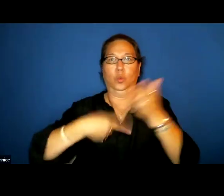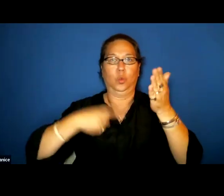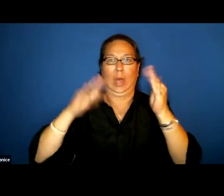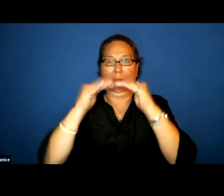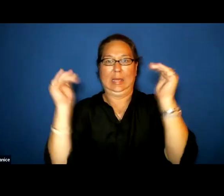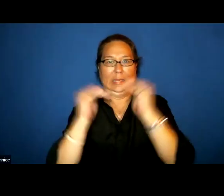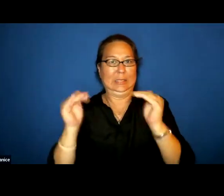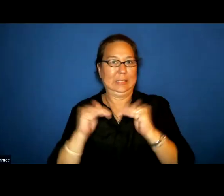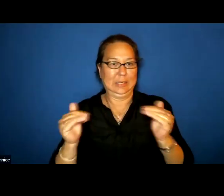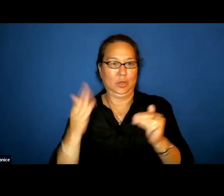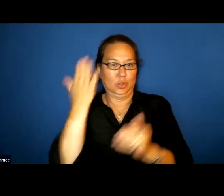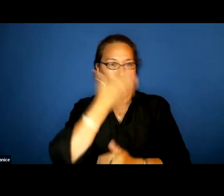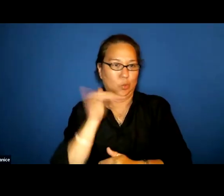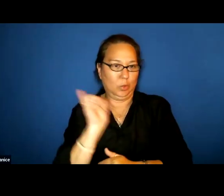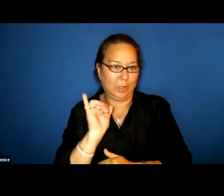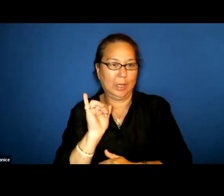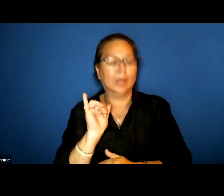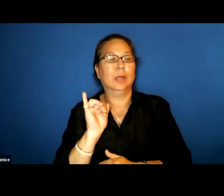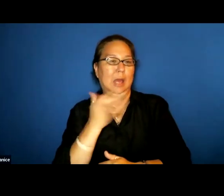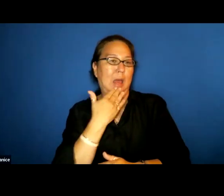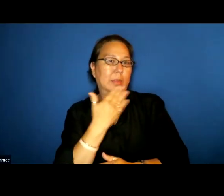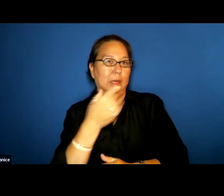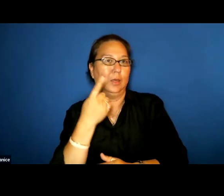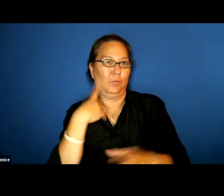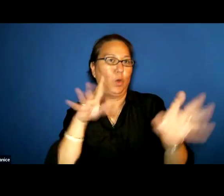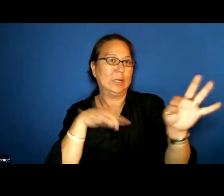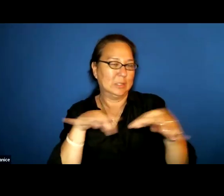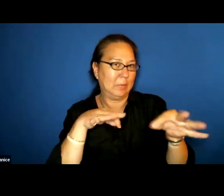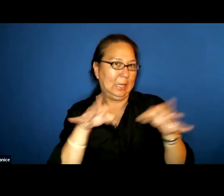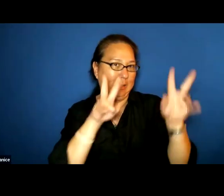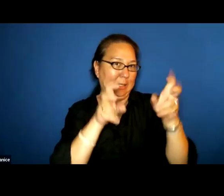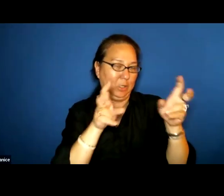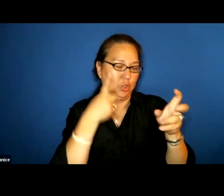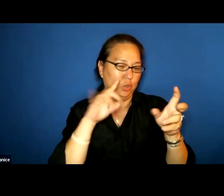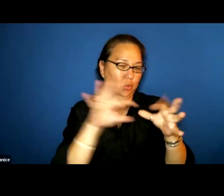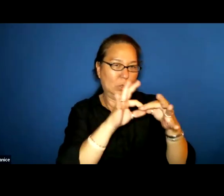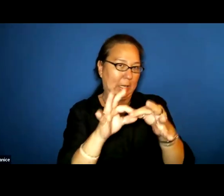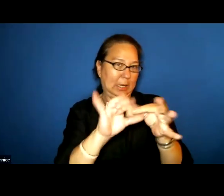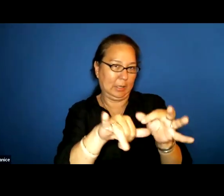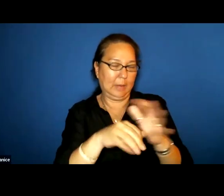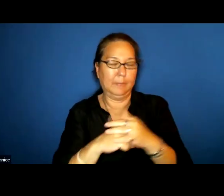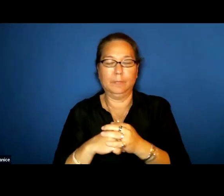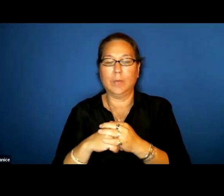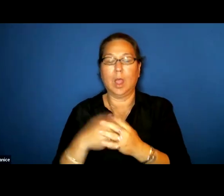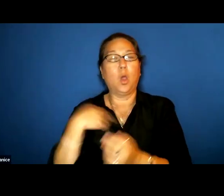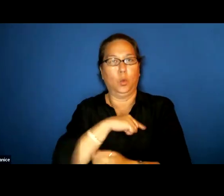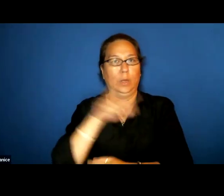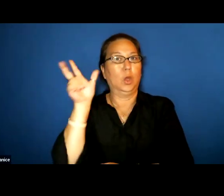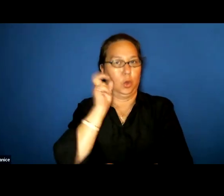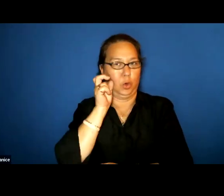stepping through with us the issues with that. And while we're at it, we did hear in public comment